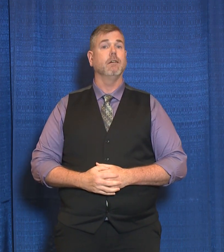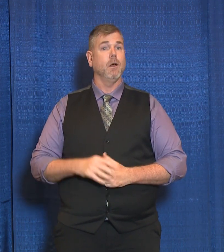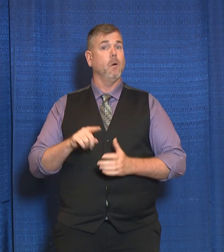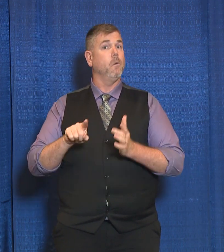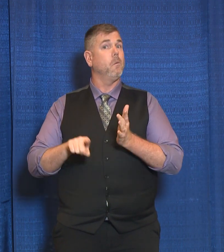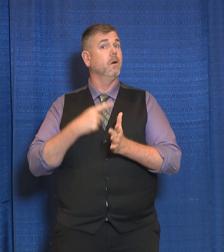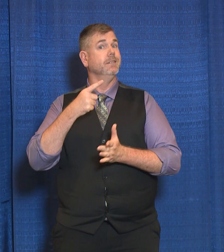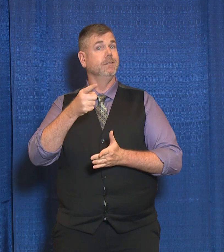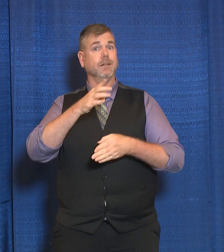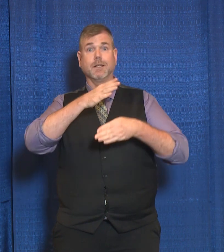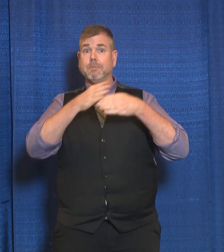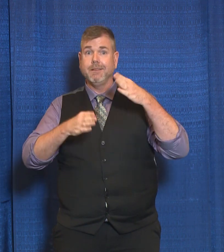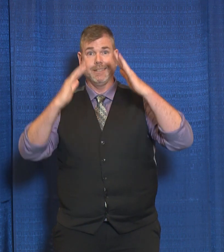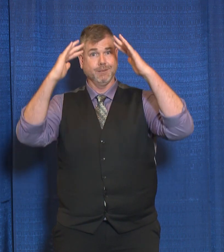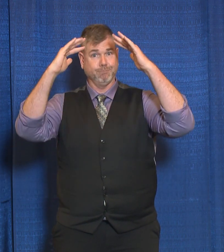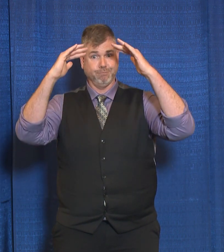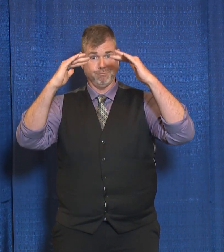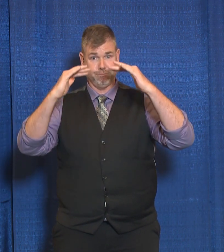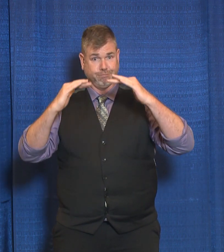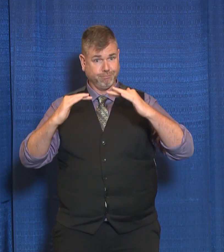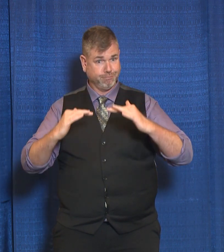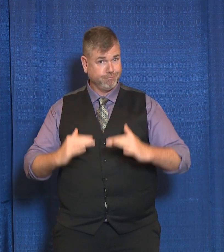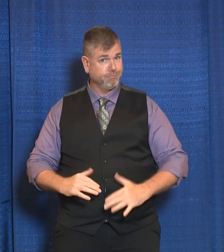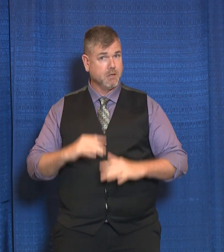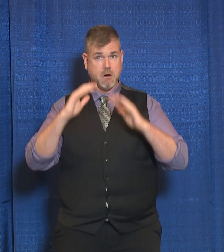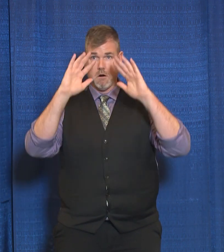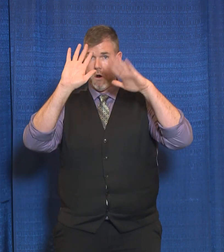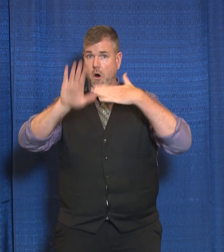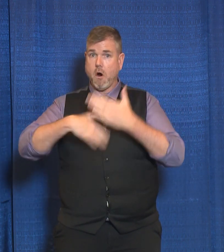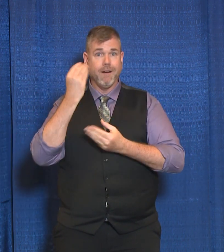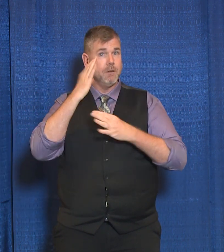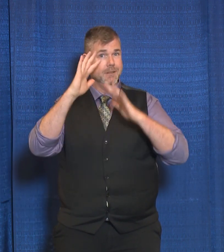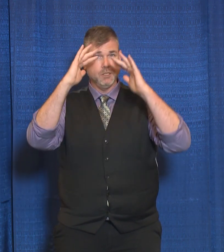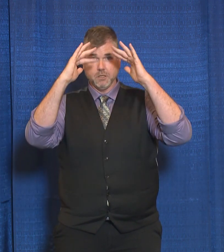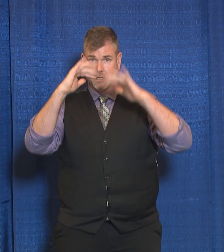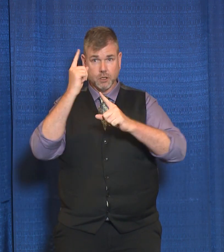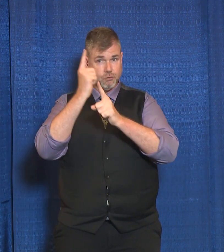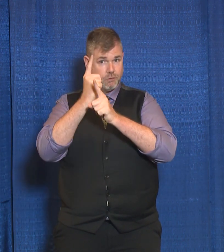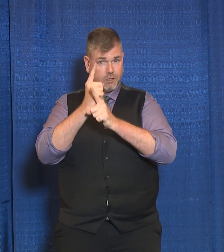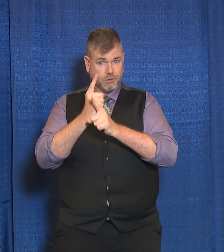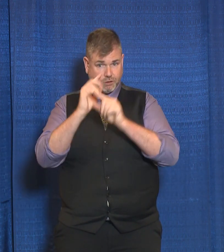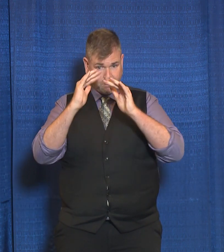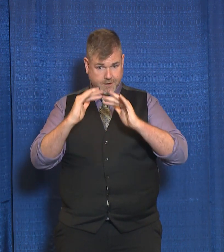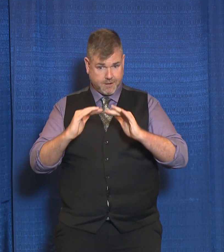If the application is complete and correct, click Submit.